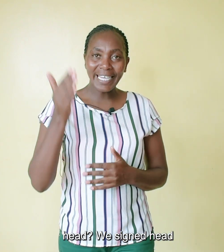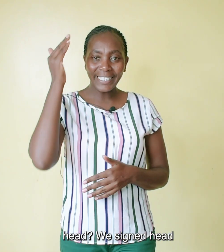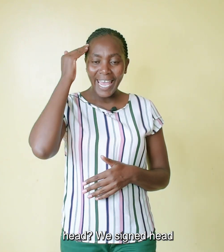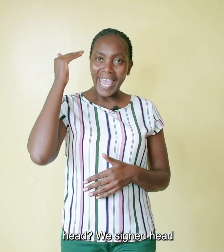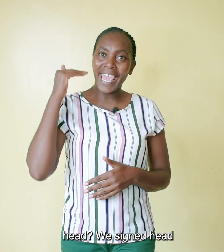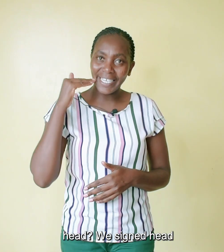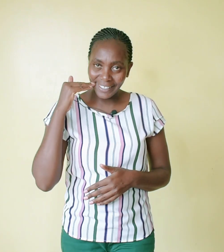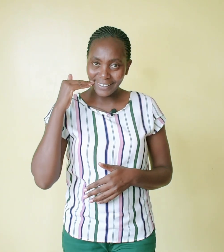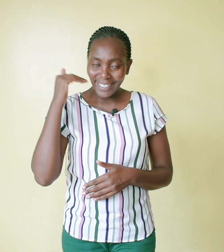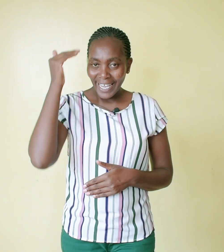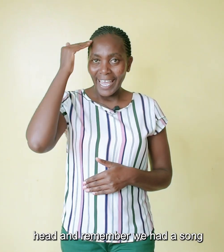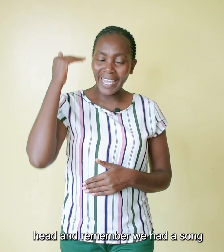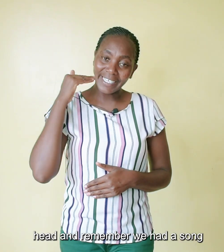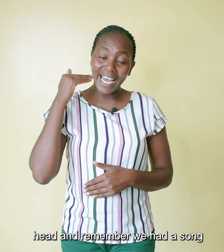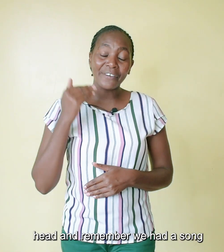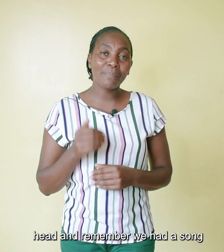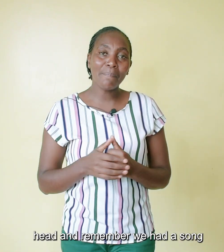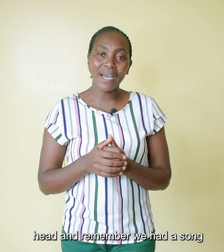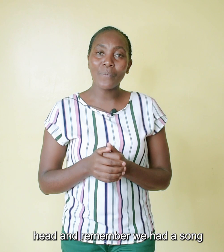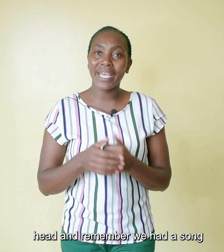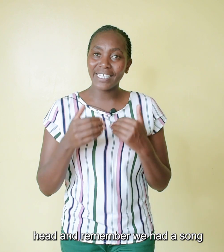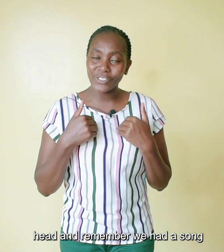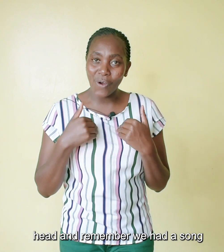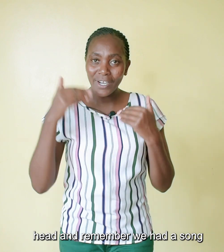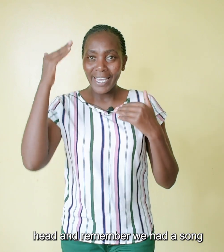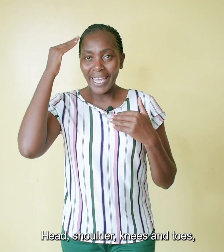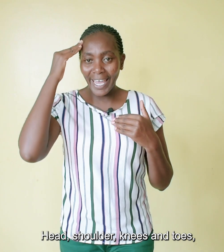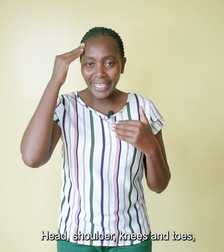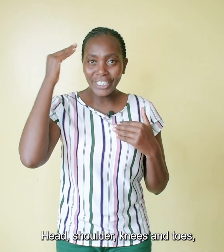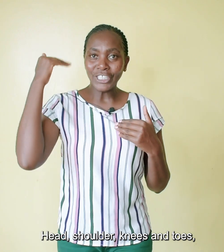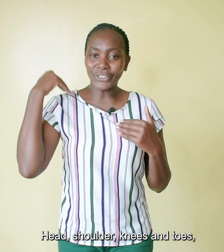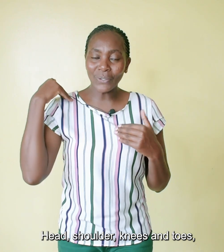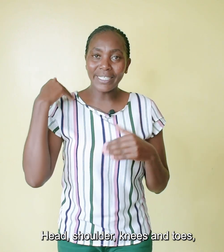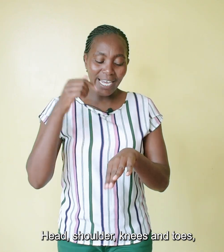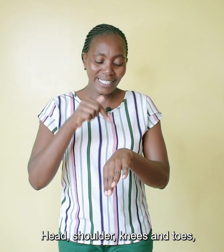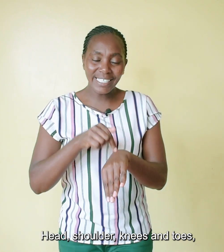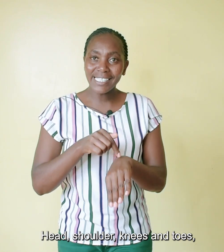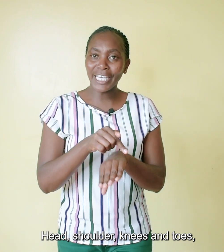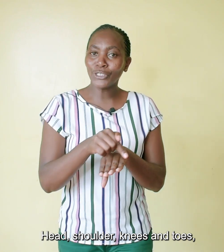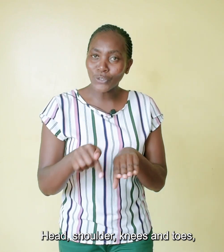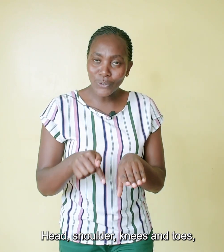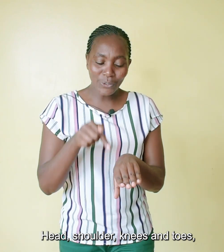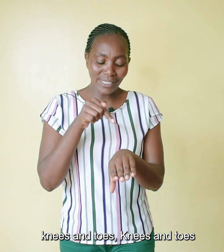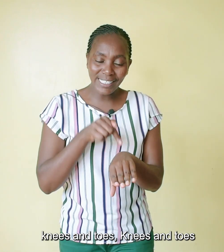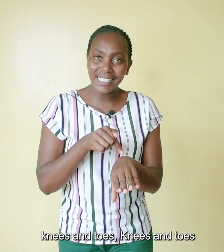signed head. And remember, we had a song, head, shoulder, knees and toes, knees